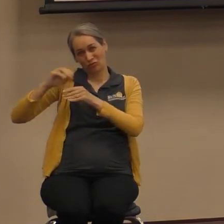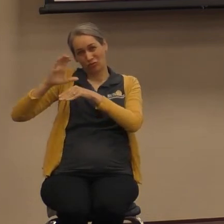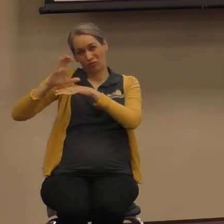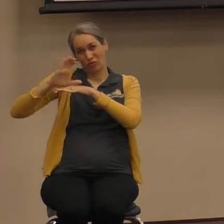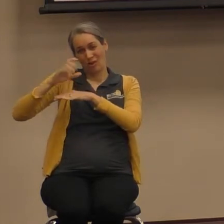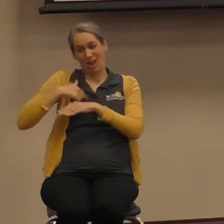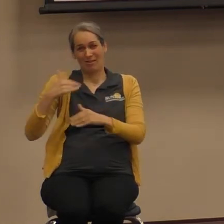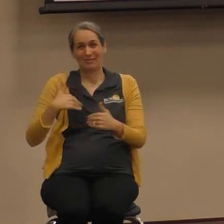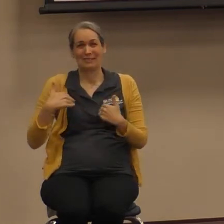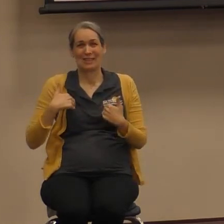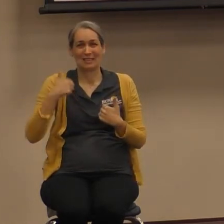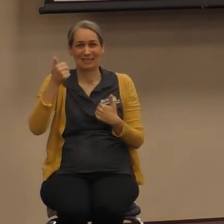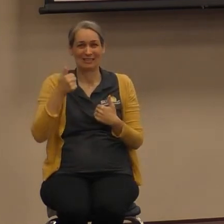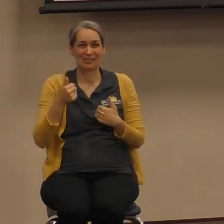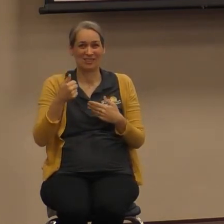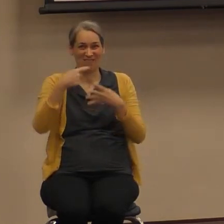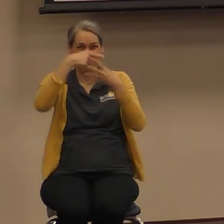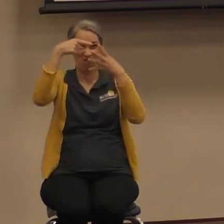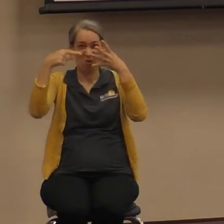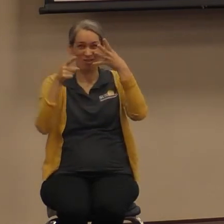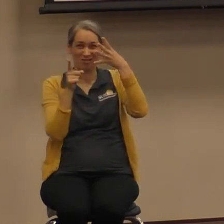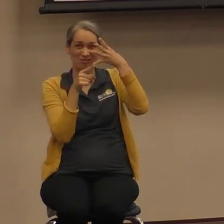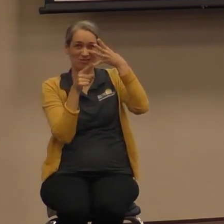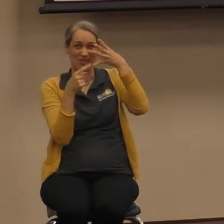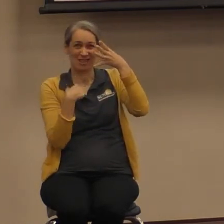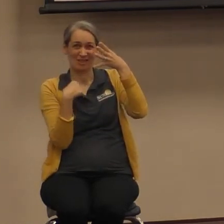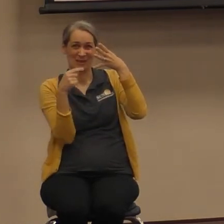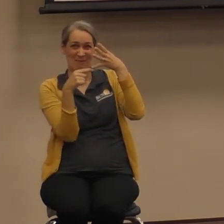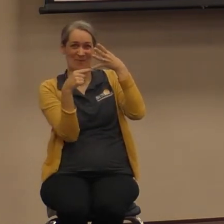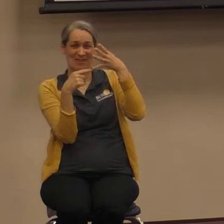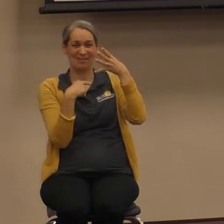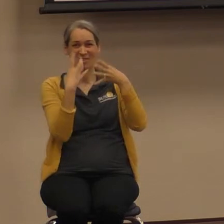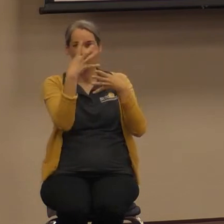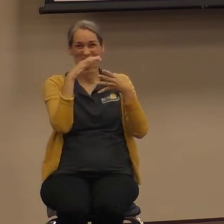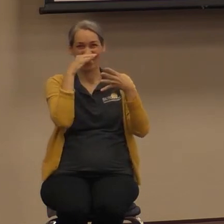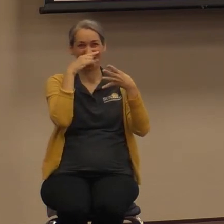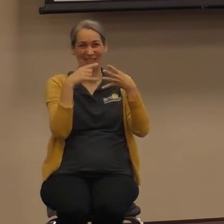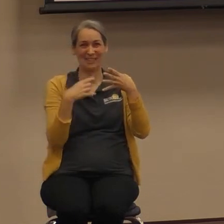I'm the youngest of 4. My 3 older siblings went through the Bear Valley program.